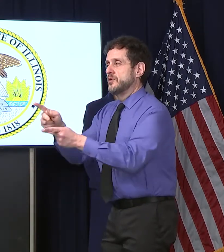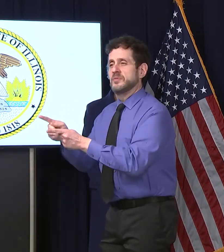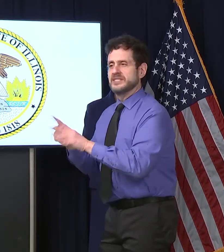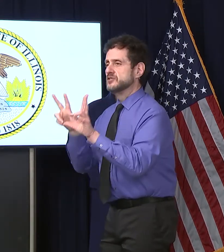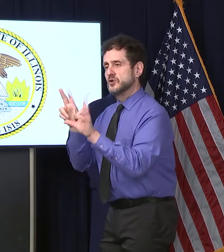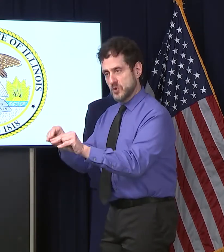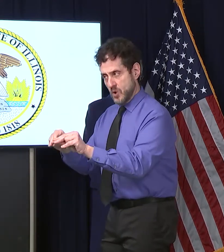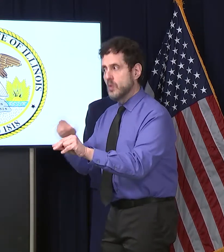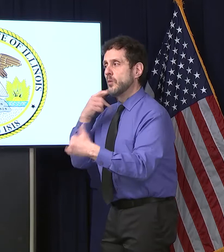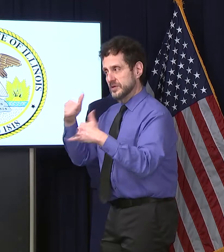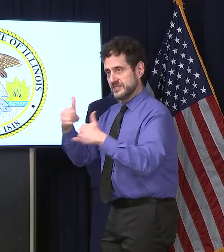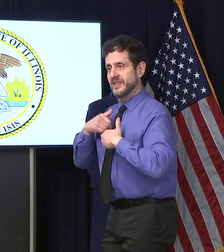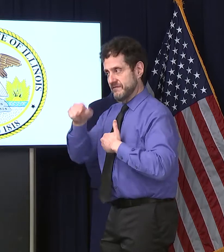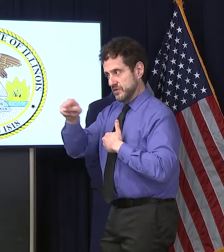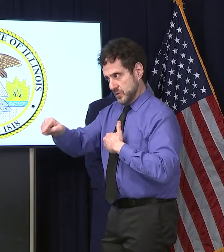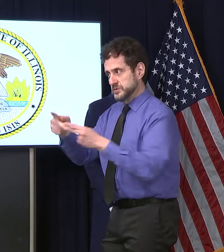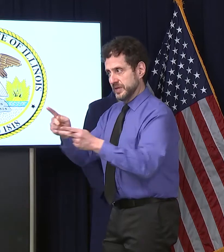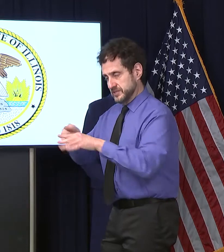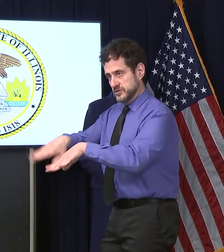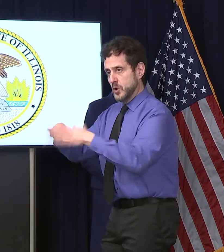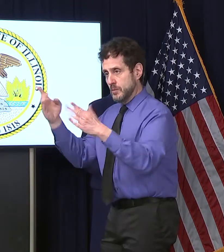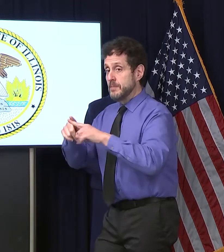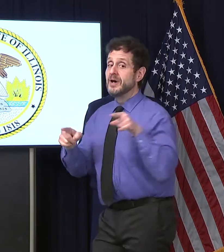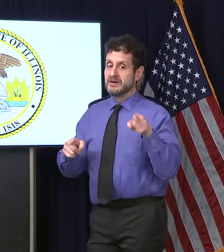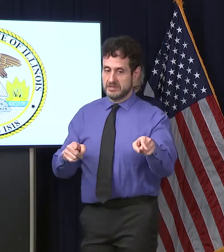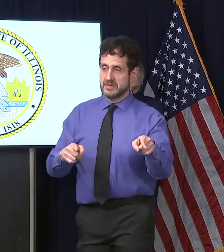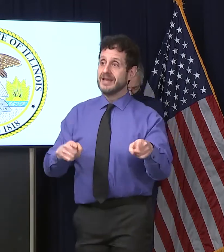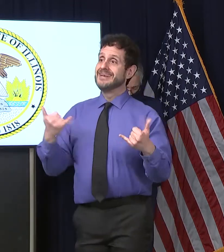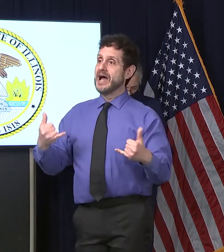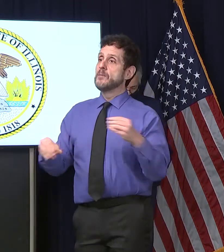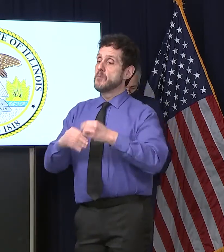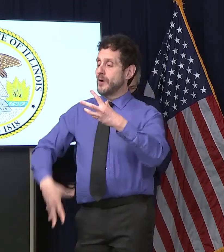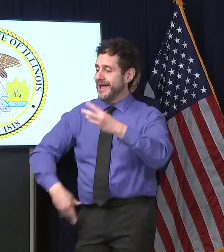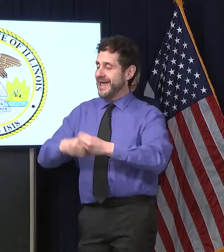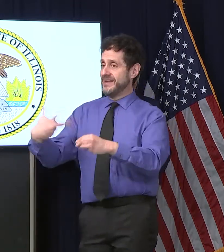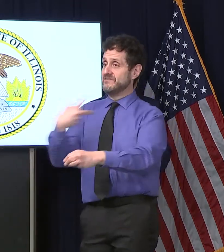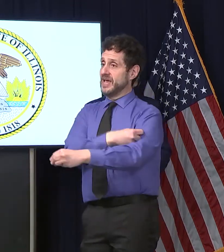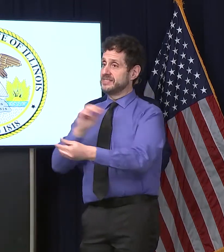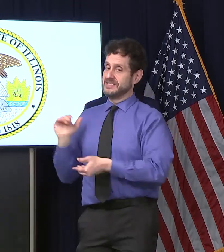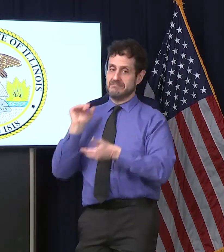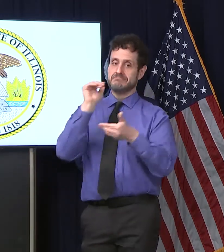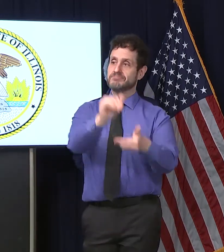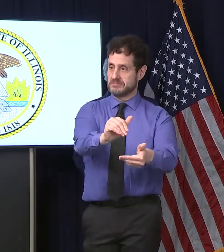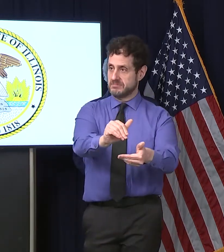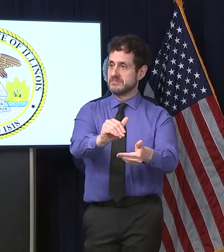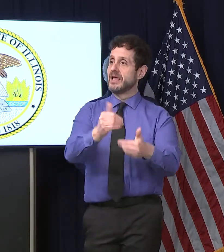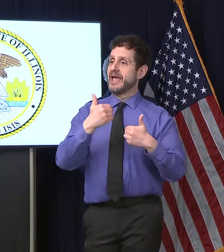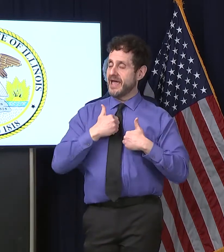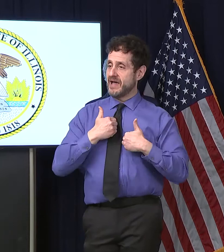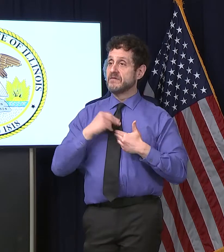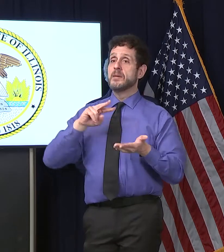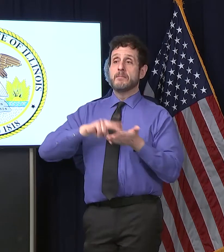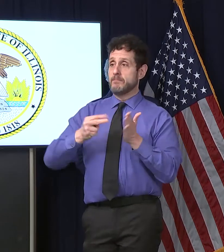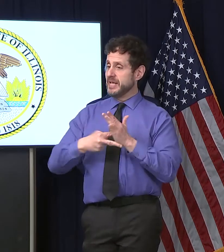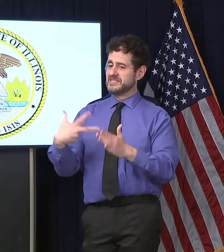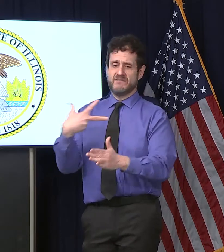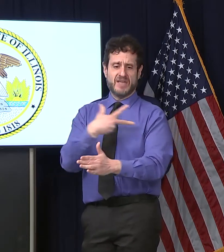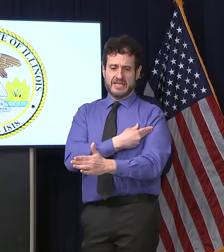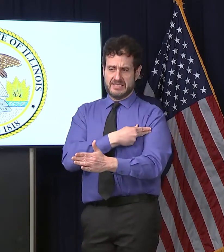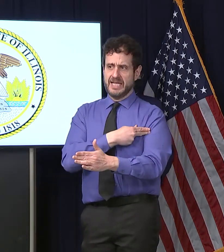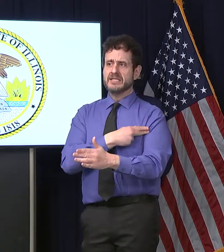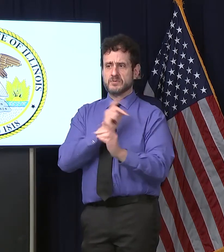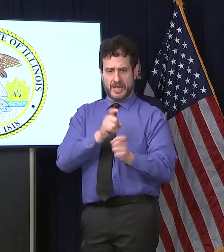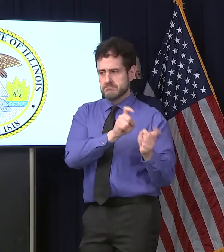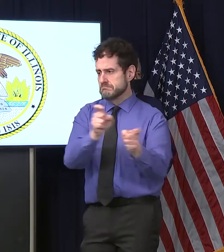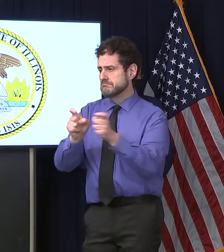not affect the supply of ongoing vaccine distribution efforts here in Illinois. FEMA and the entire